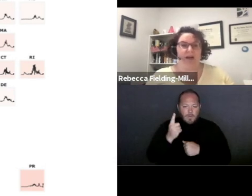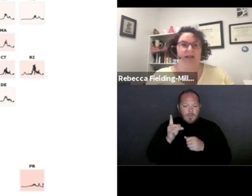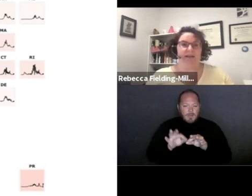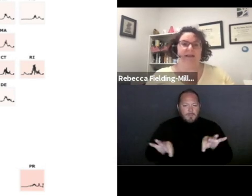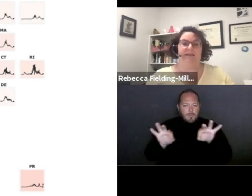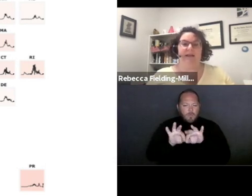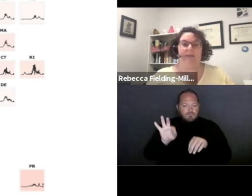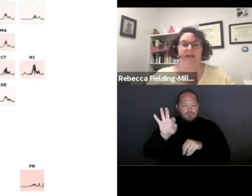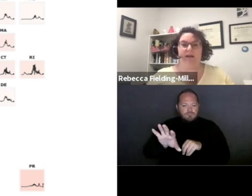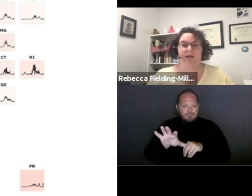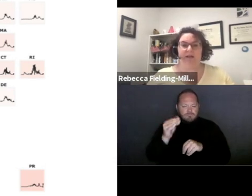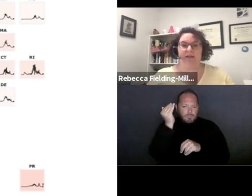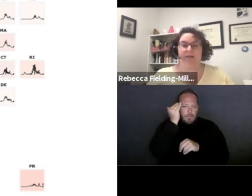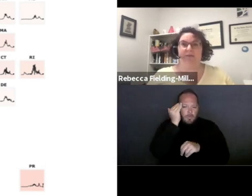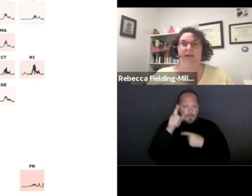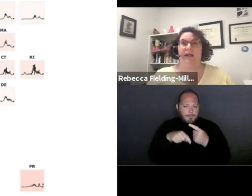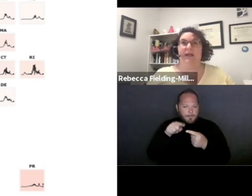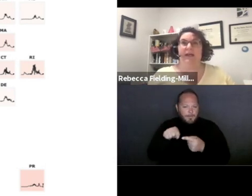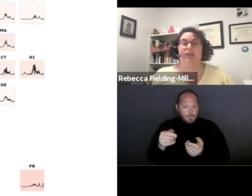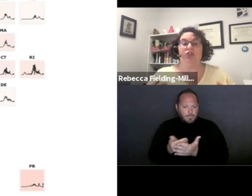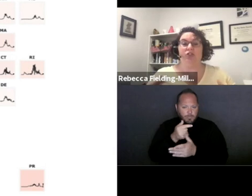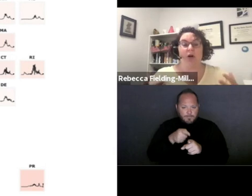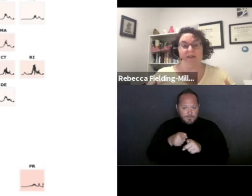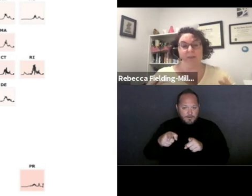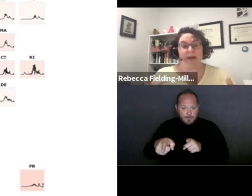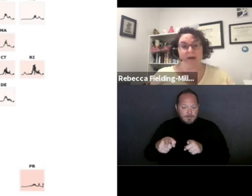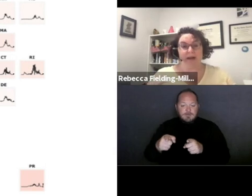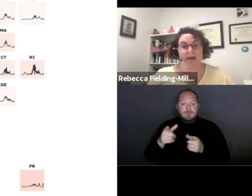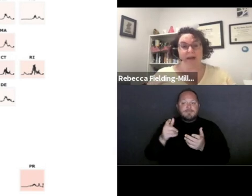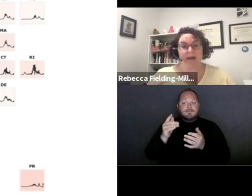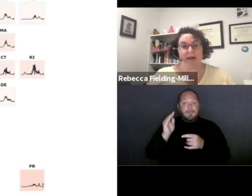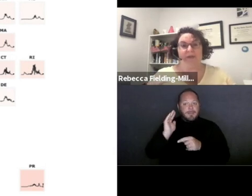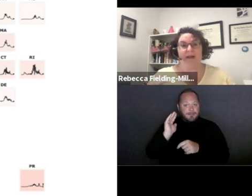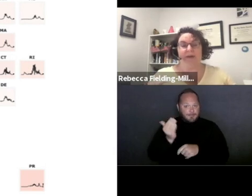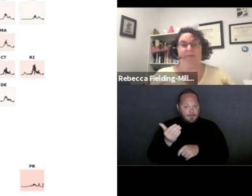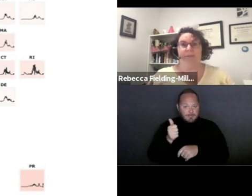this variant is it appears as if it is so much better